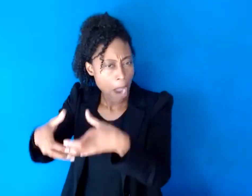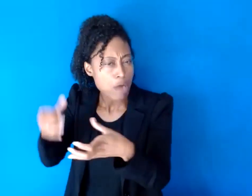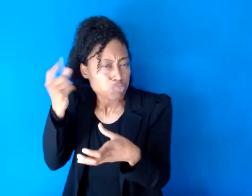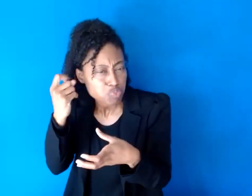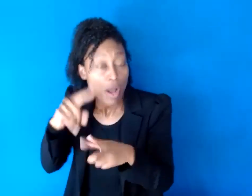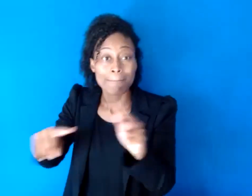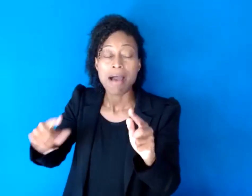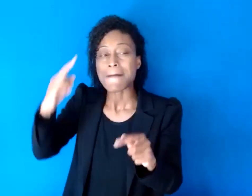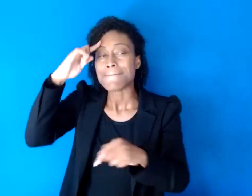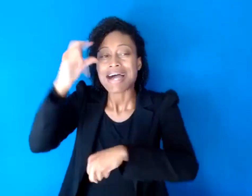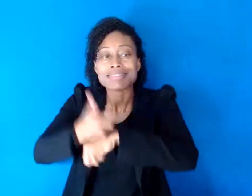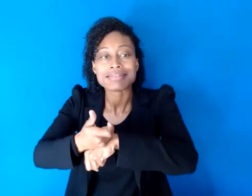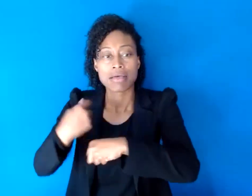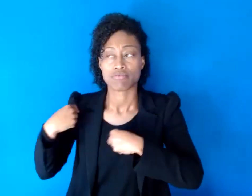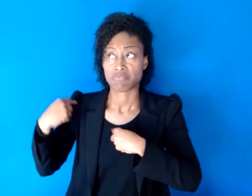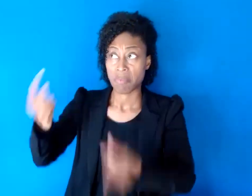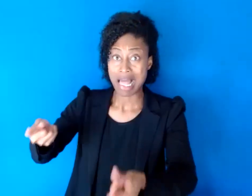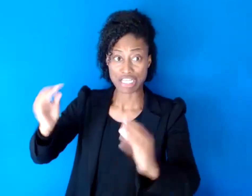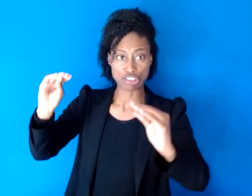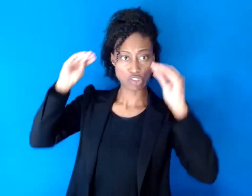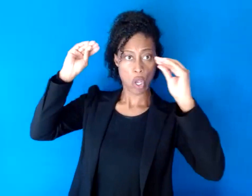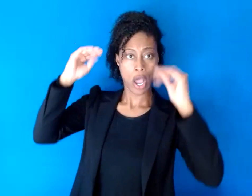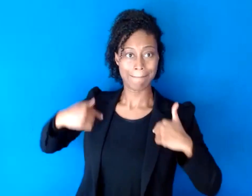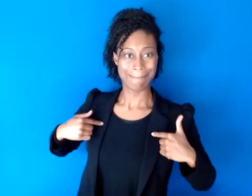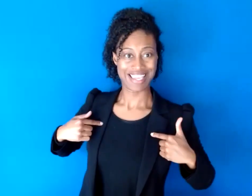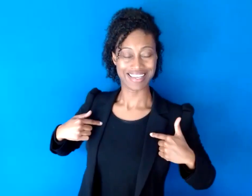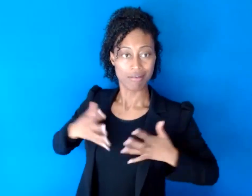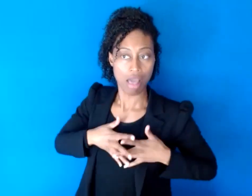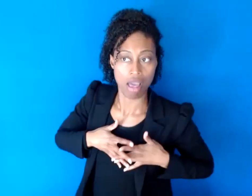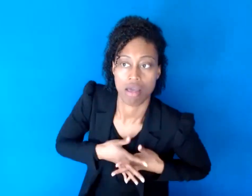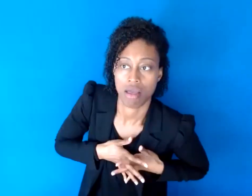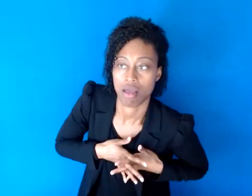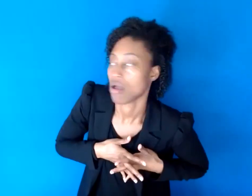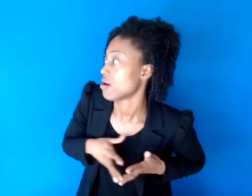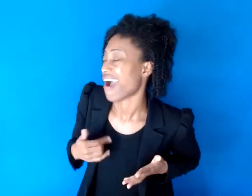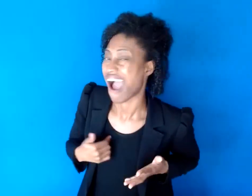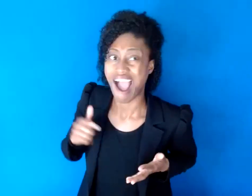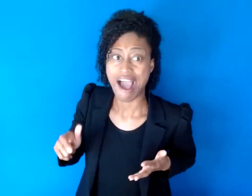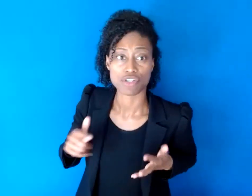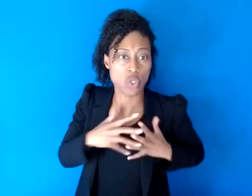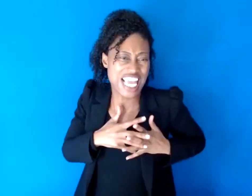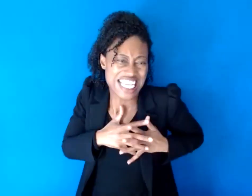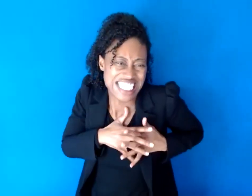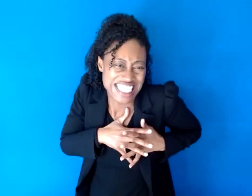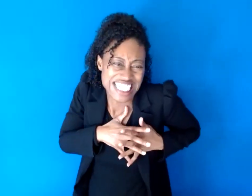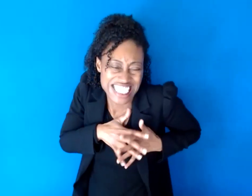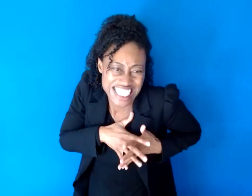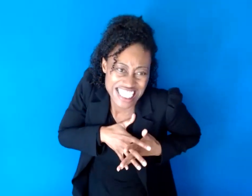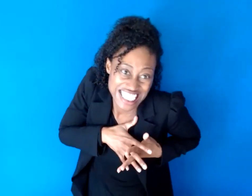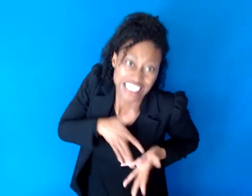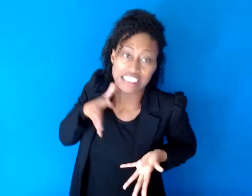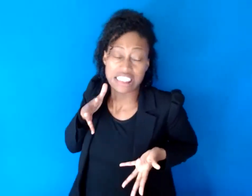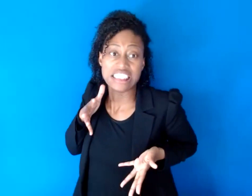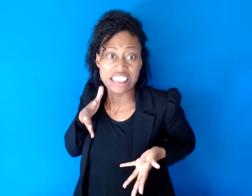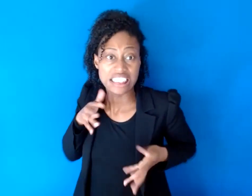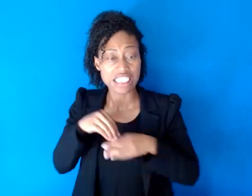was taught. It's the things that I have to I have to dismantle those systemic barriers in